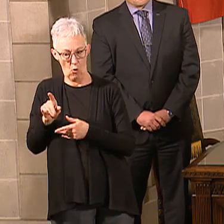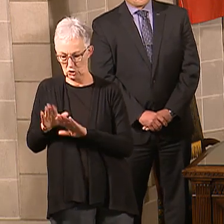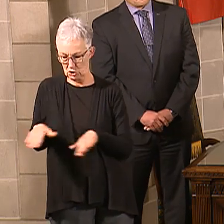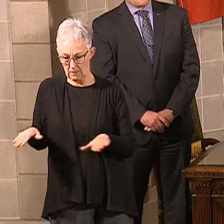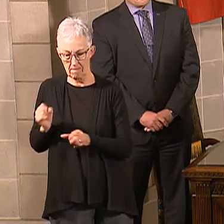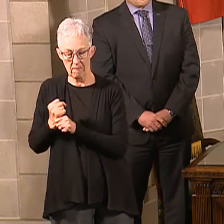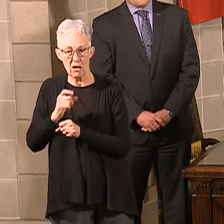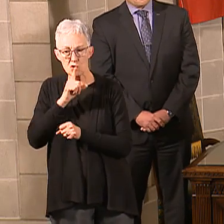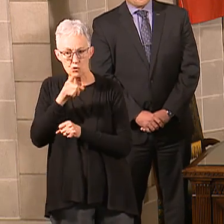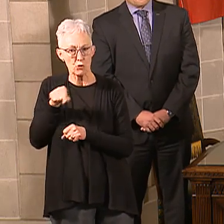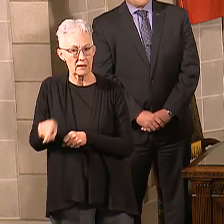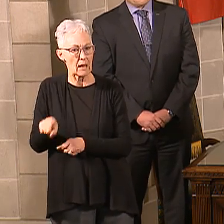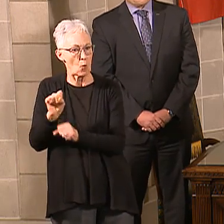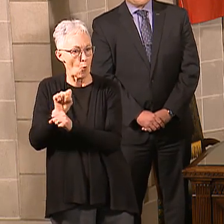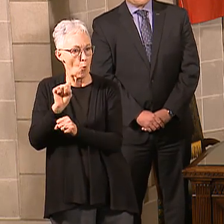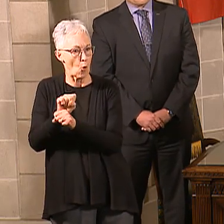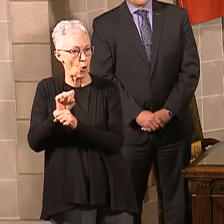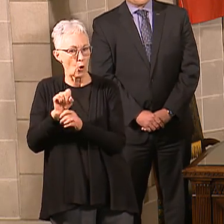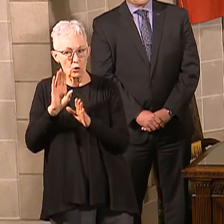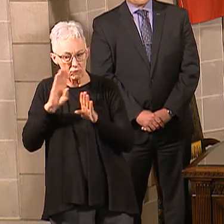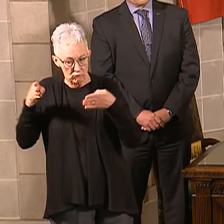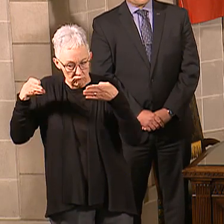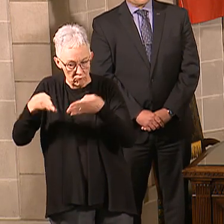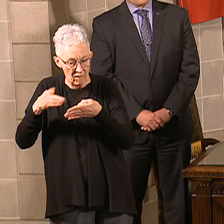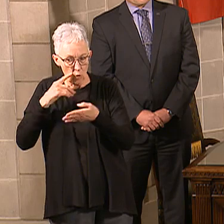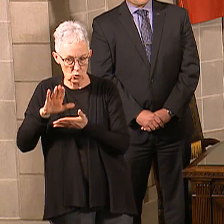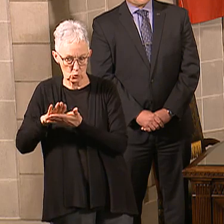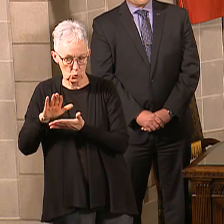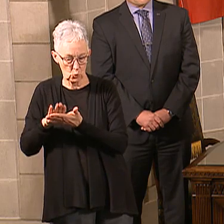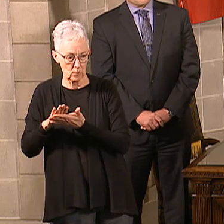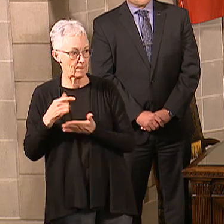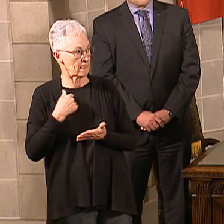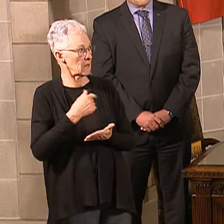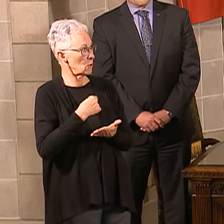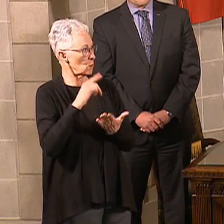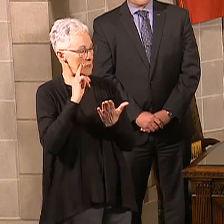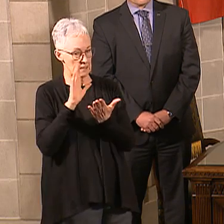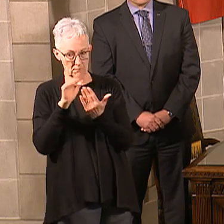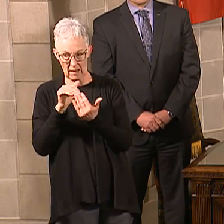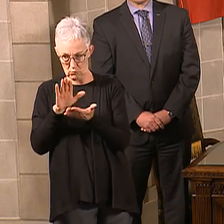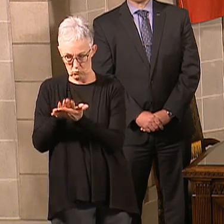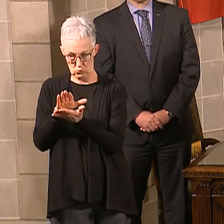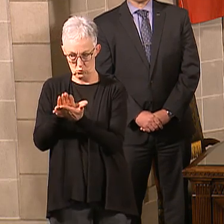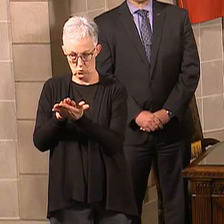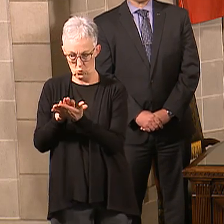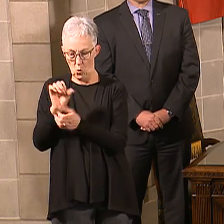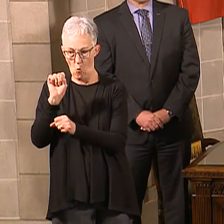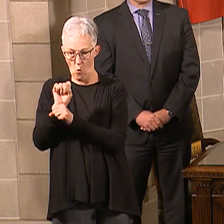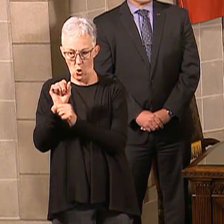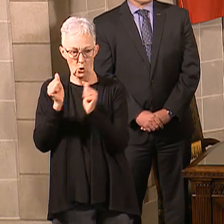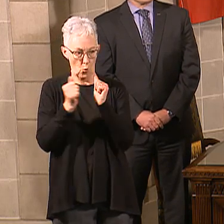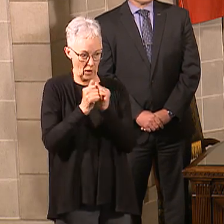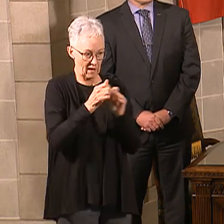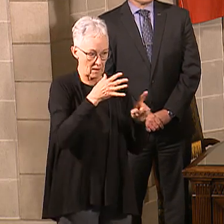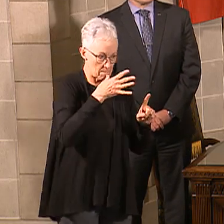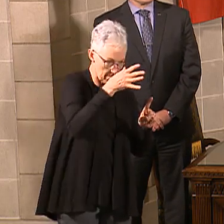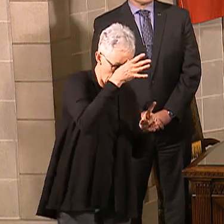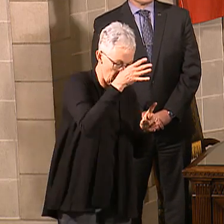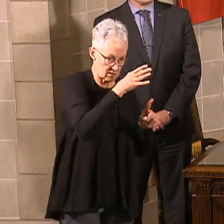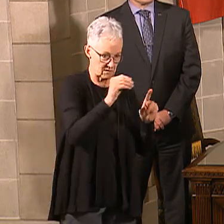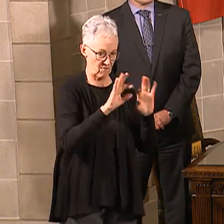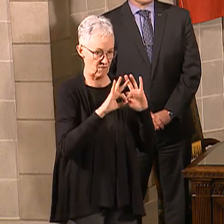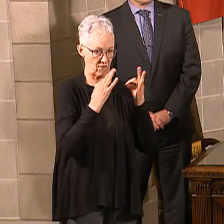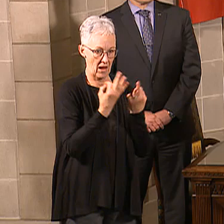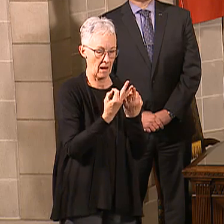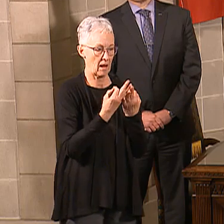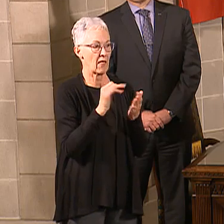are operating without students right now, we are expecting schools to be able to work with their parents and their families to continue that education so that every child